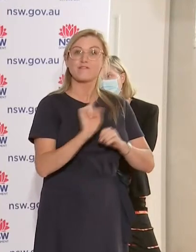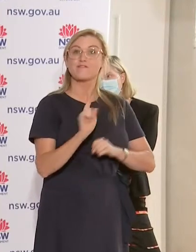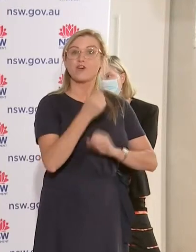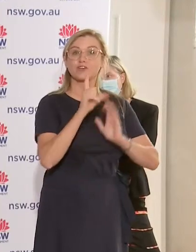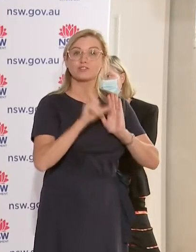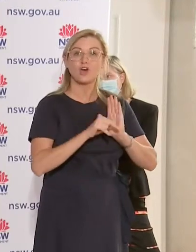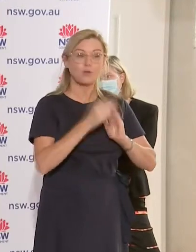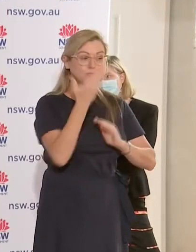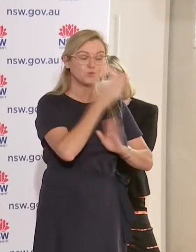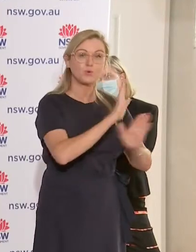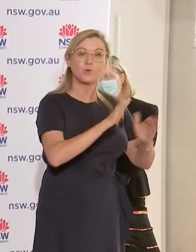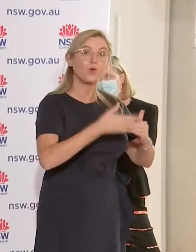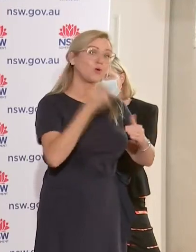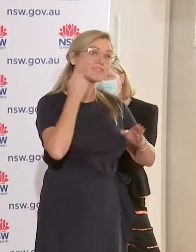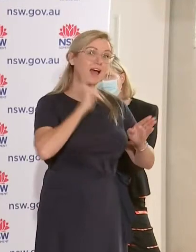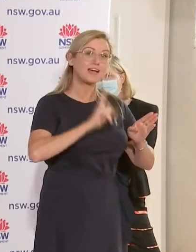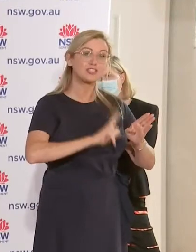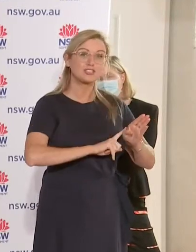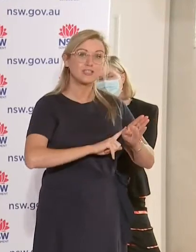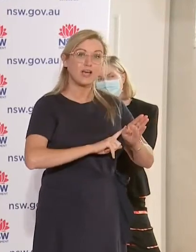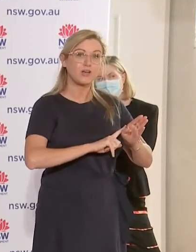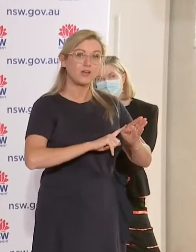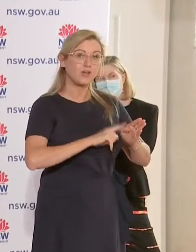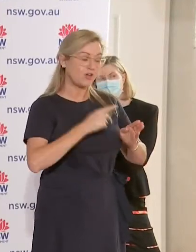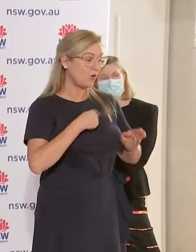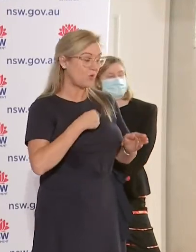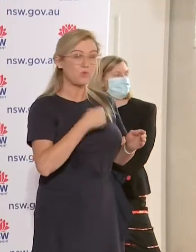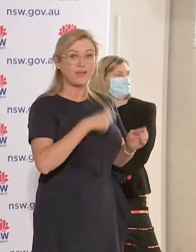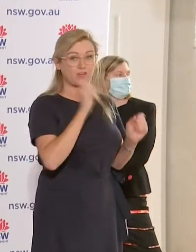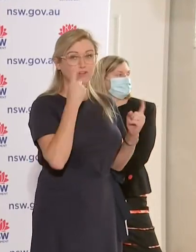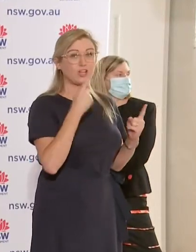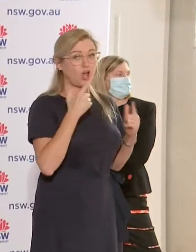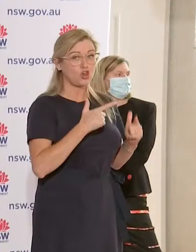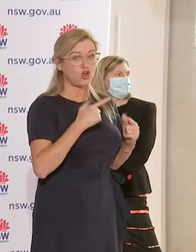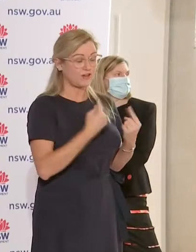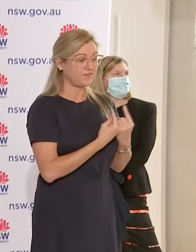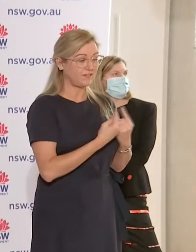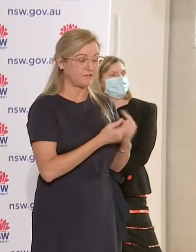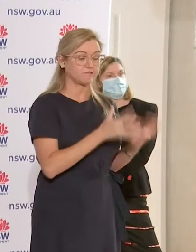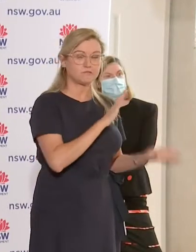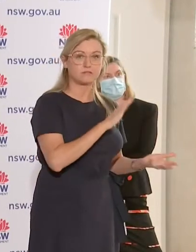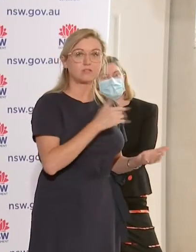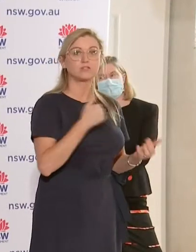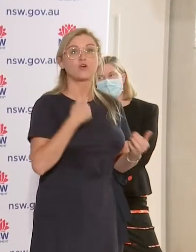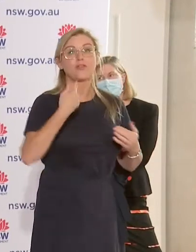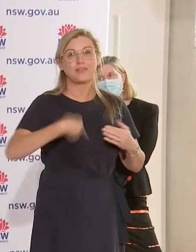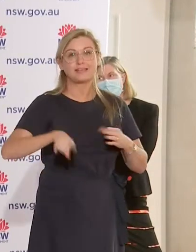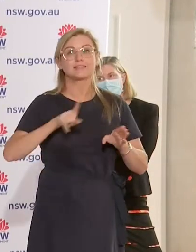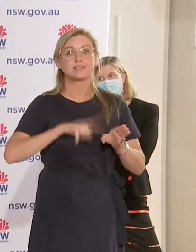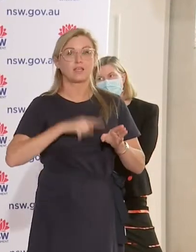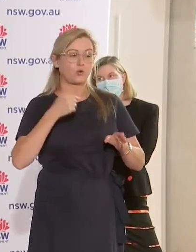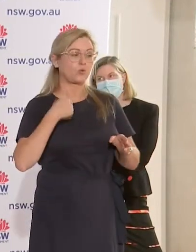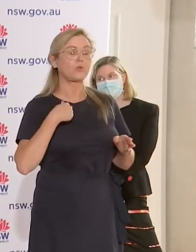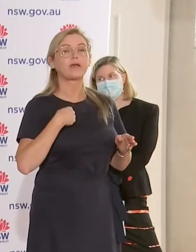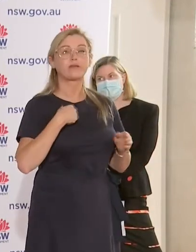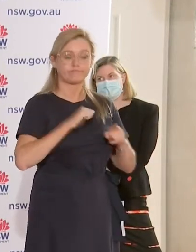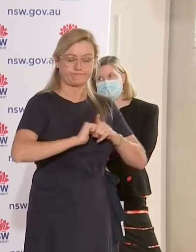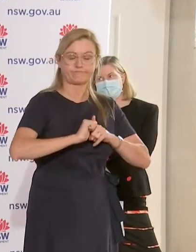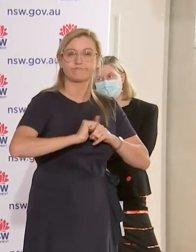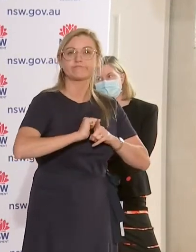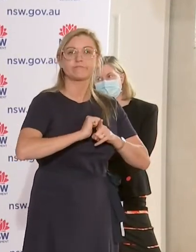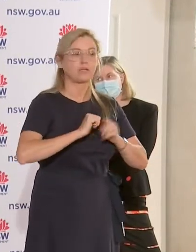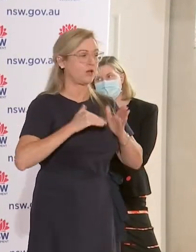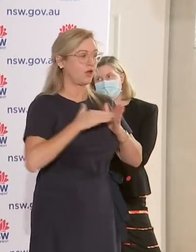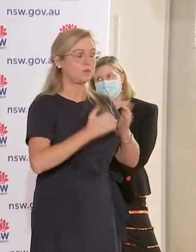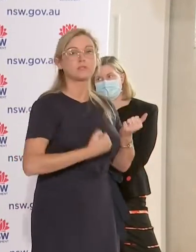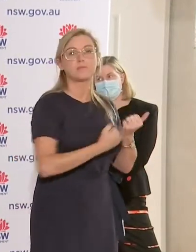and homeschool their children, or teachers rather. Is there anything additional you're doing for those kids that you're not doing for kids in Sydney? Obviously, we